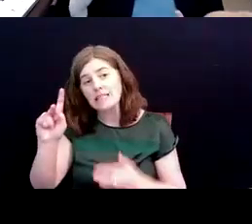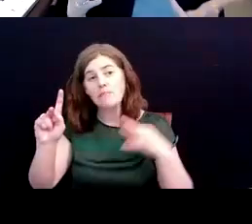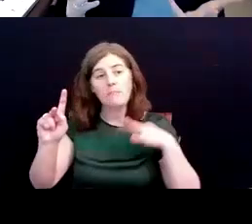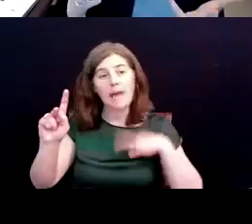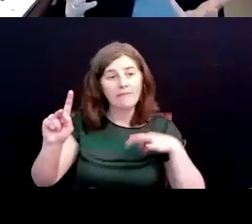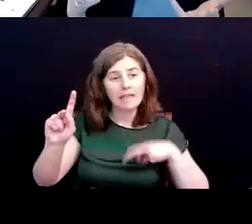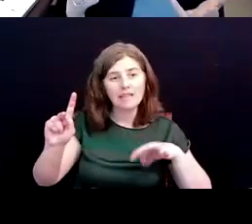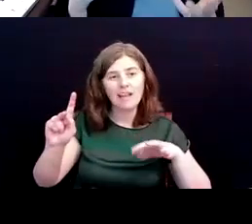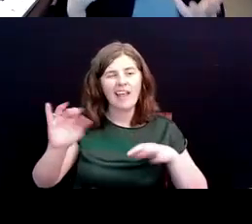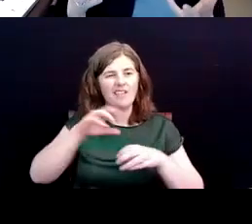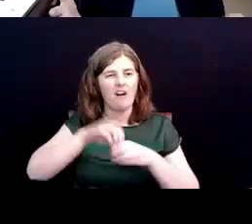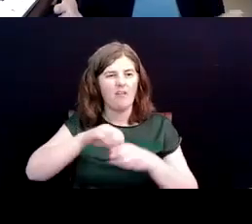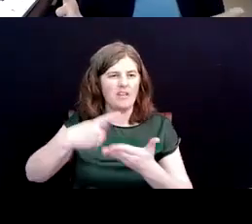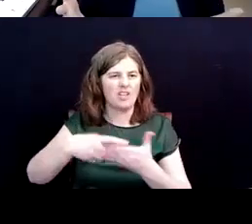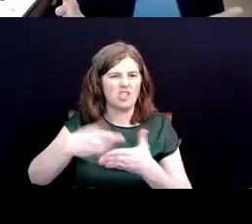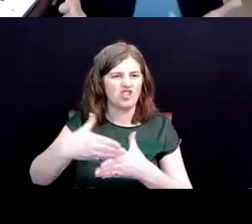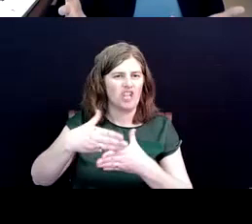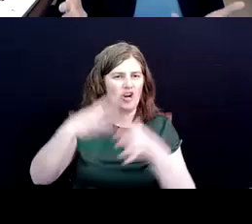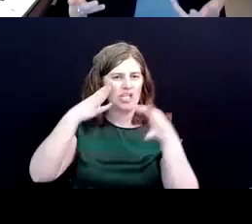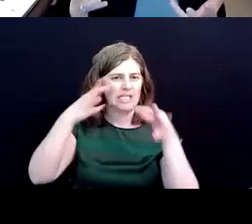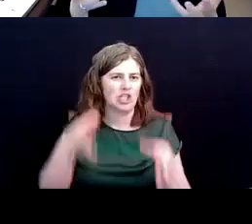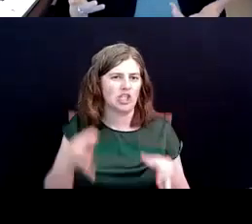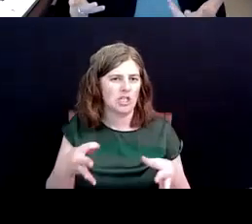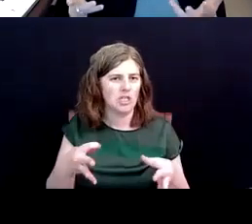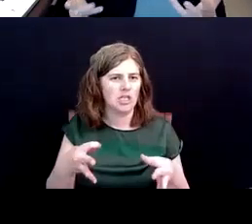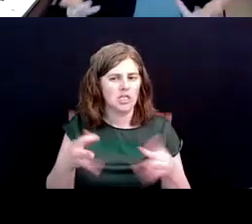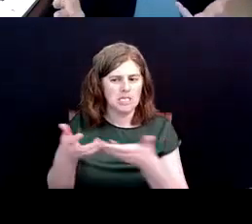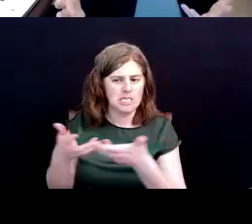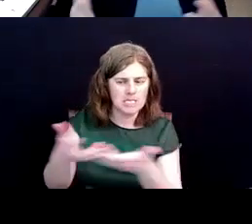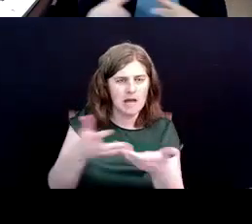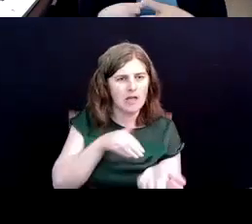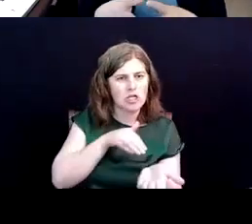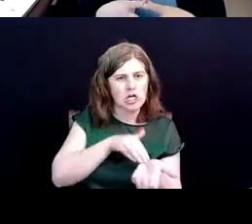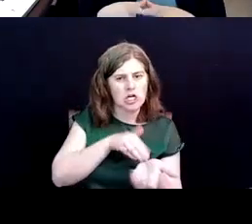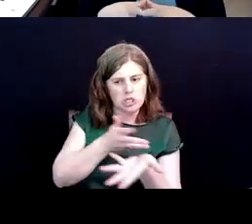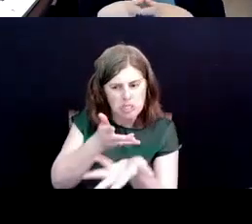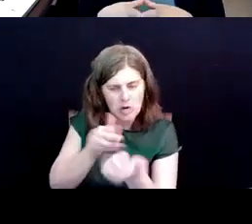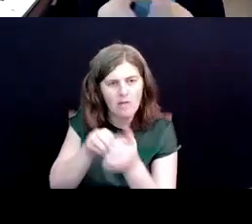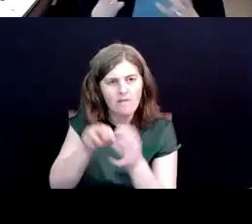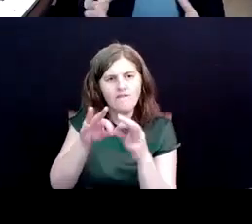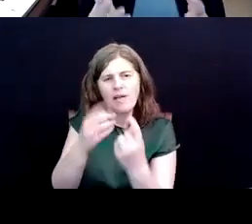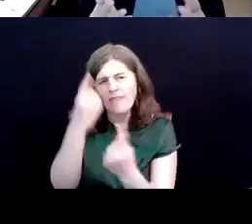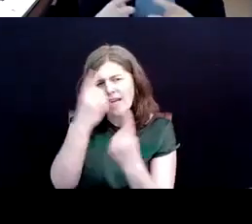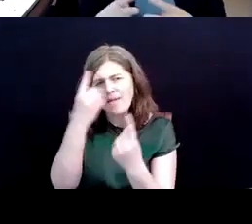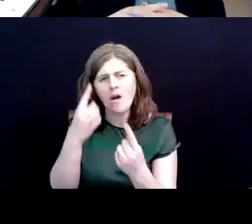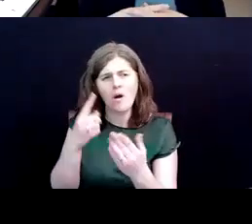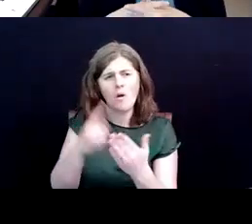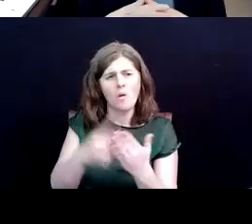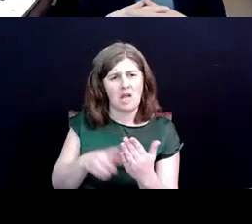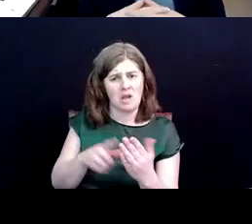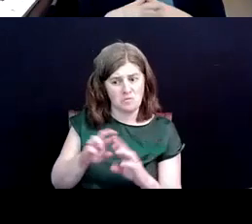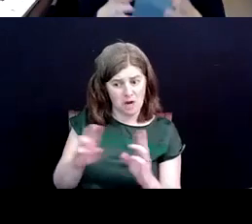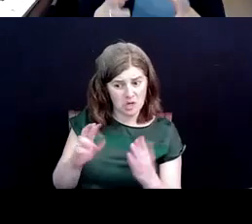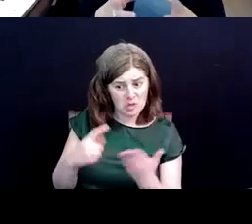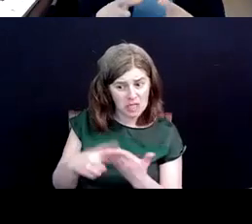that, that shared decision making that families and their providers need to be having, and thinking about, all right, are we at that space? Is that